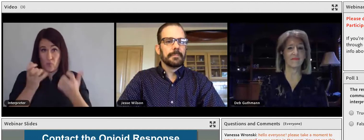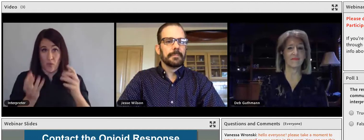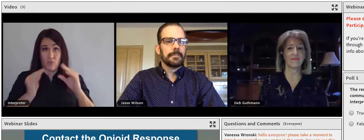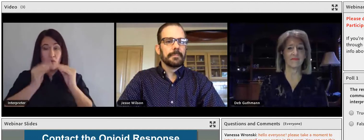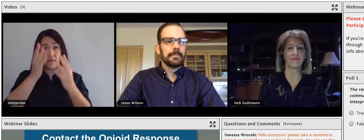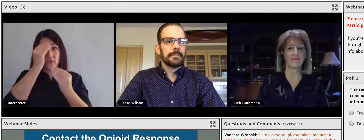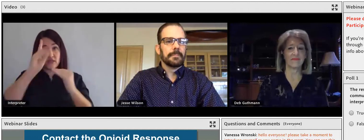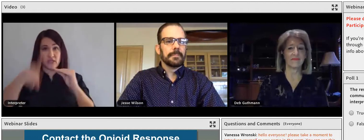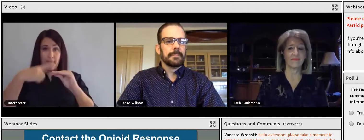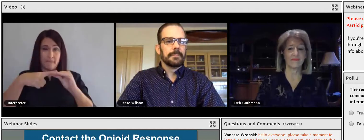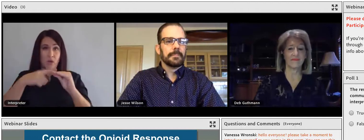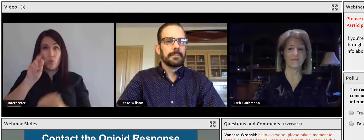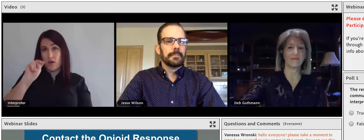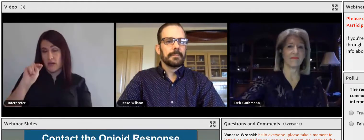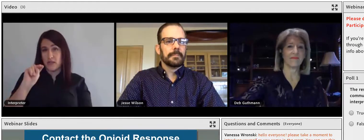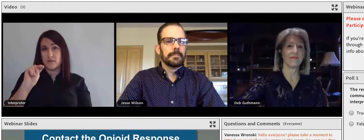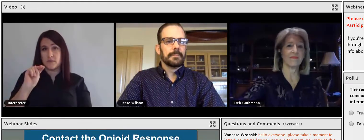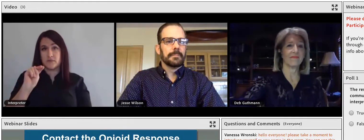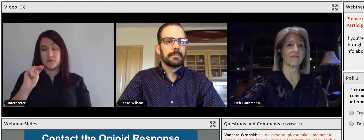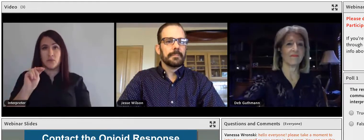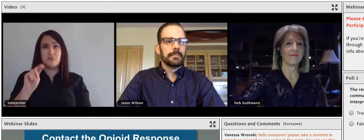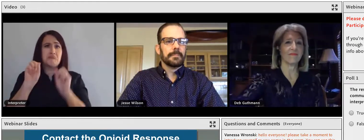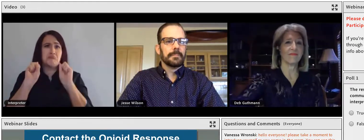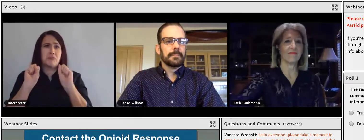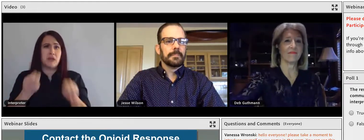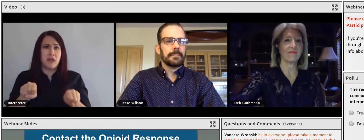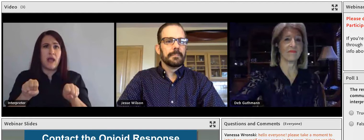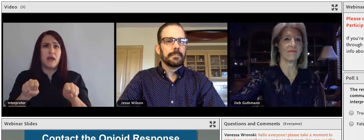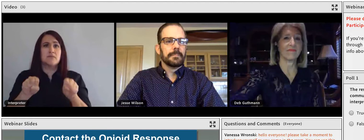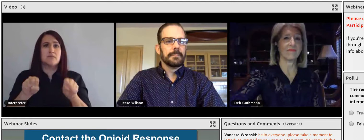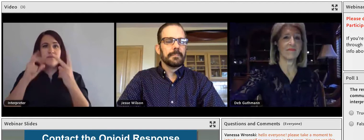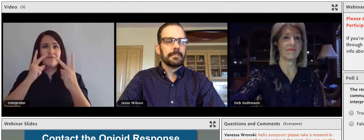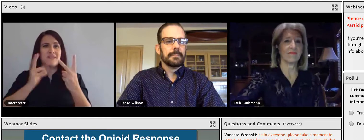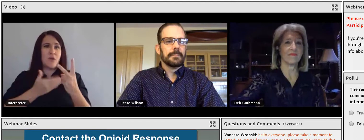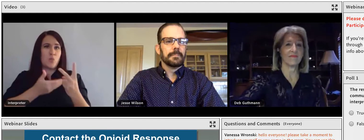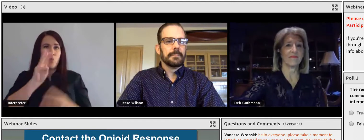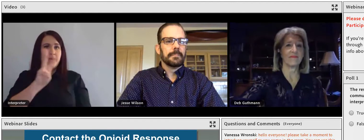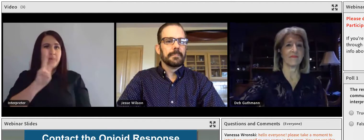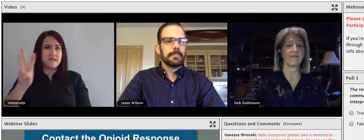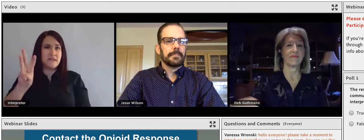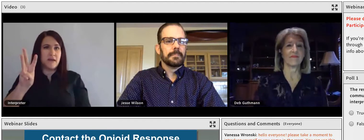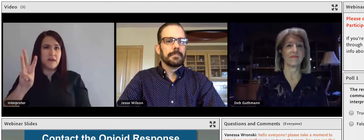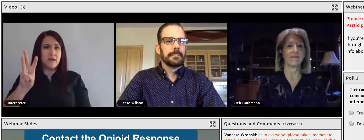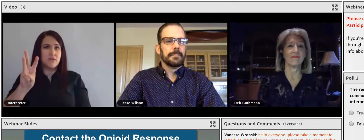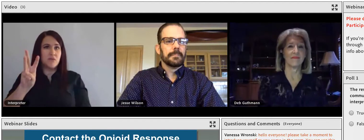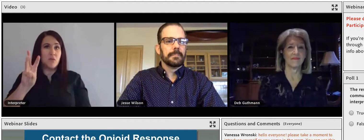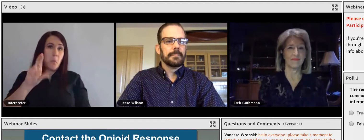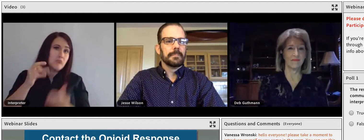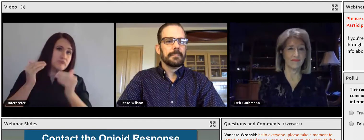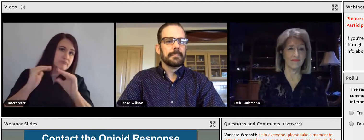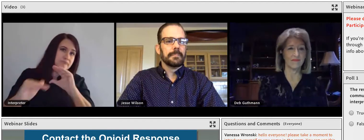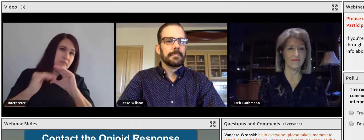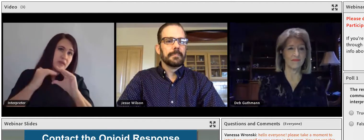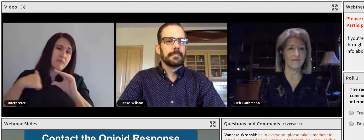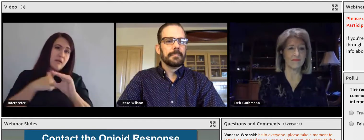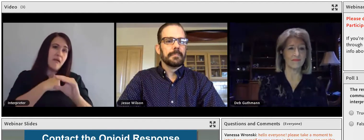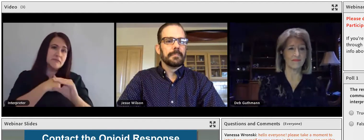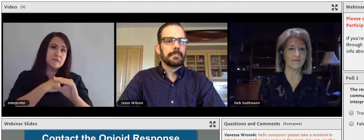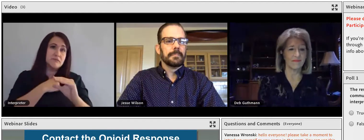the Opioid Response Network, you can visit our website or email us or give